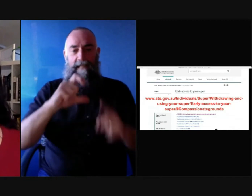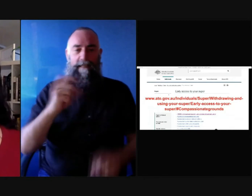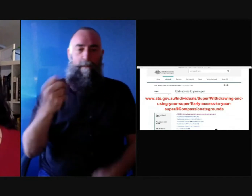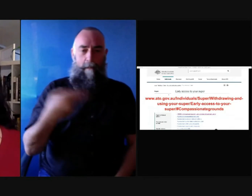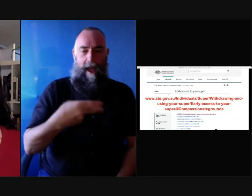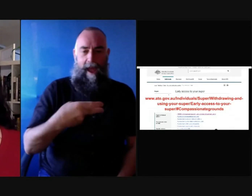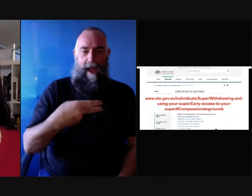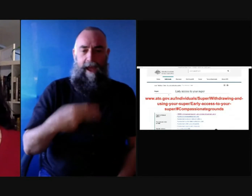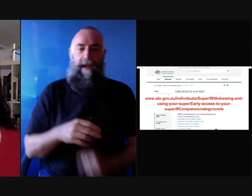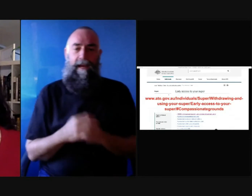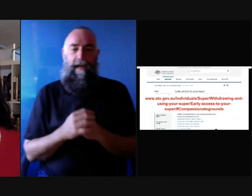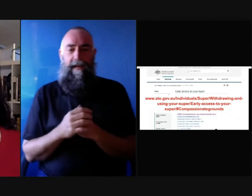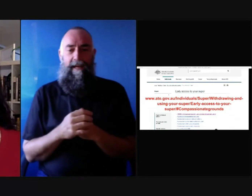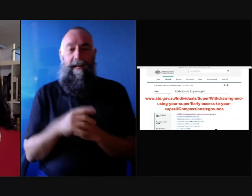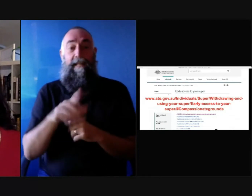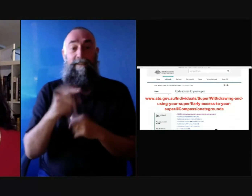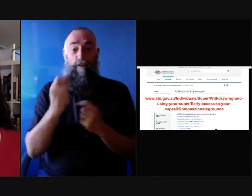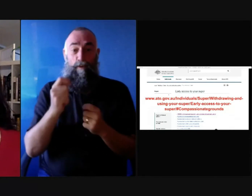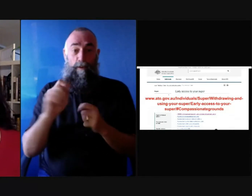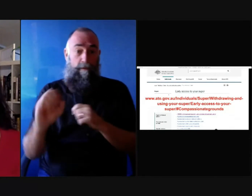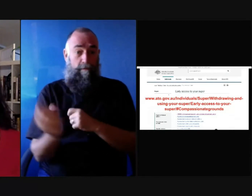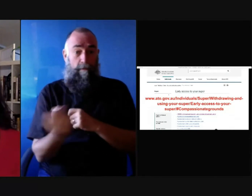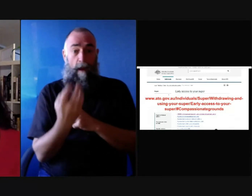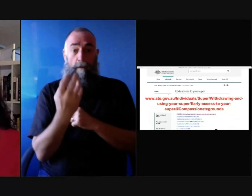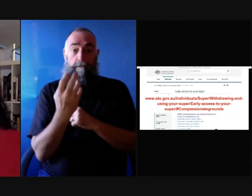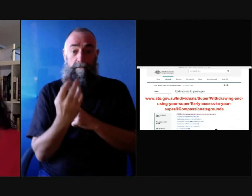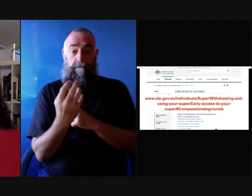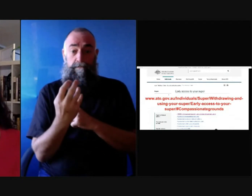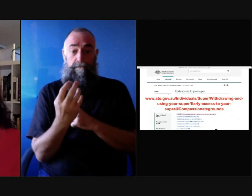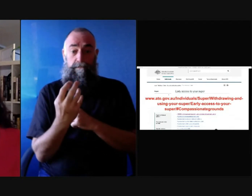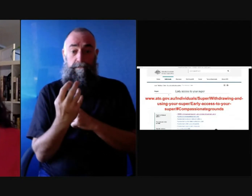Okay. She comes.